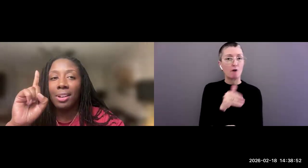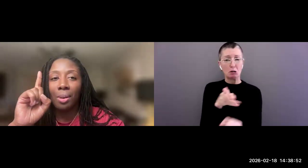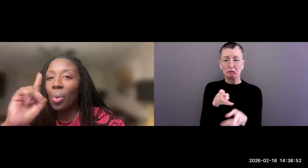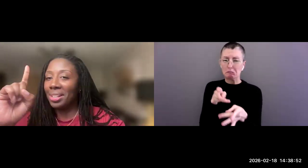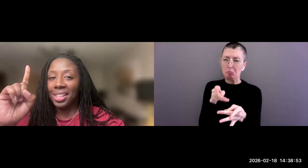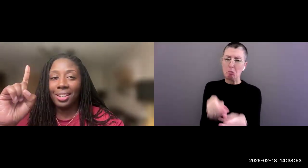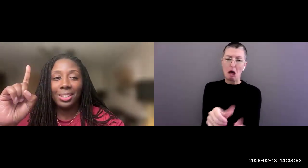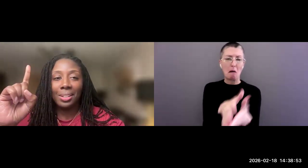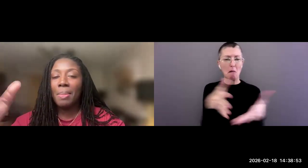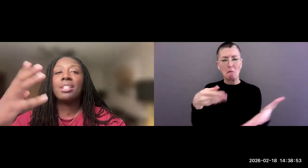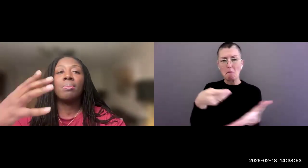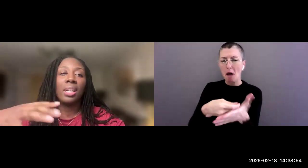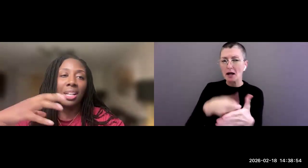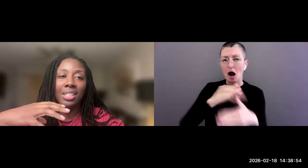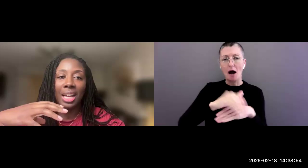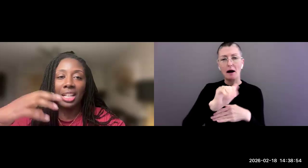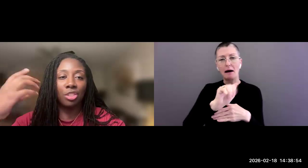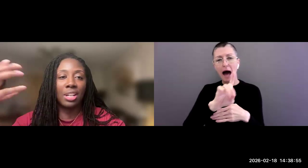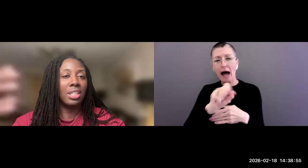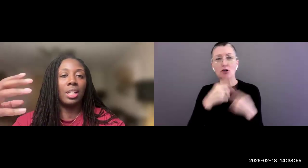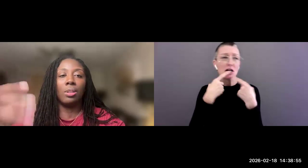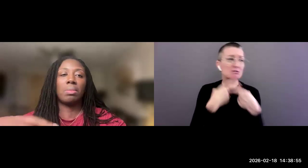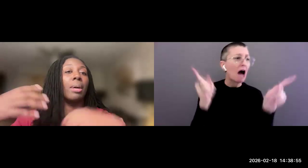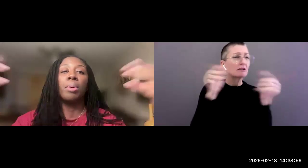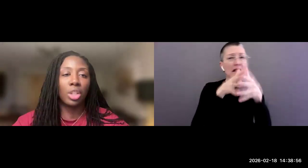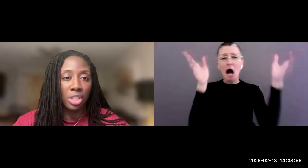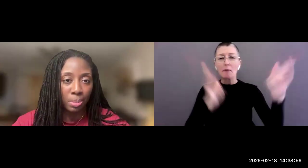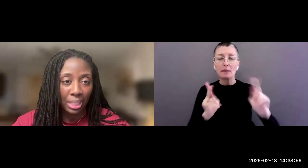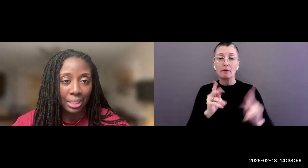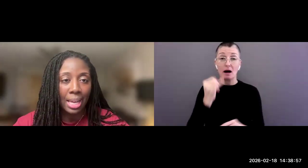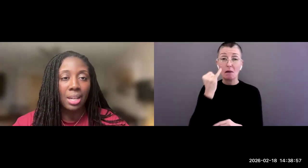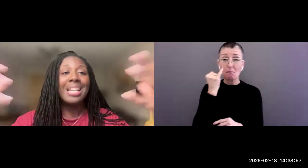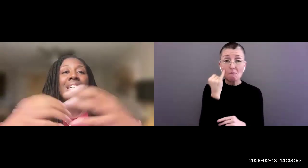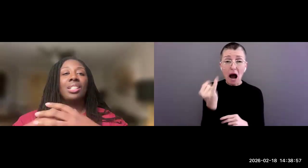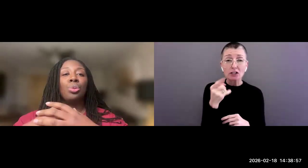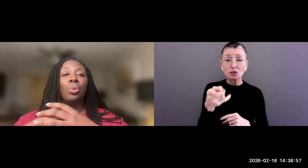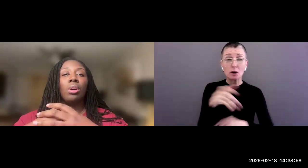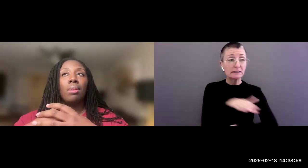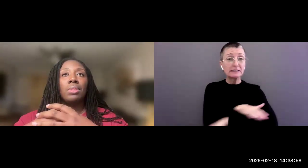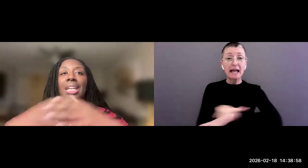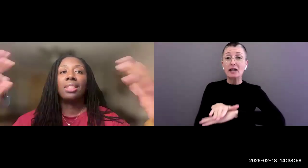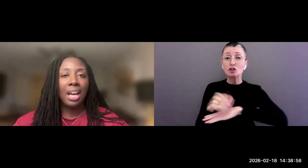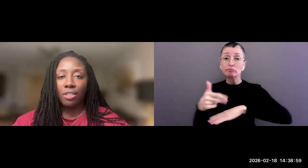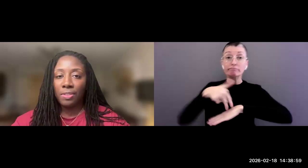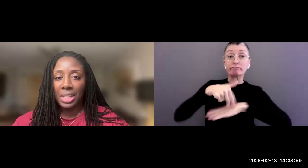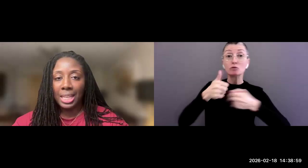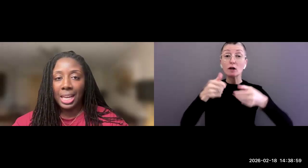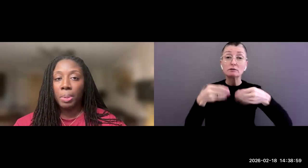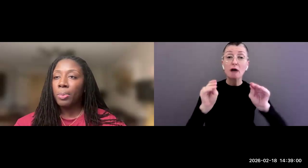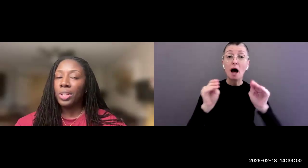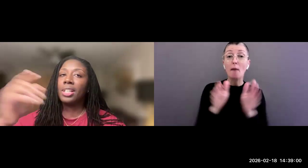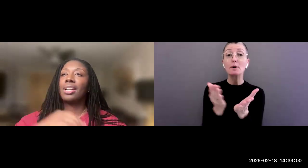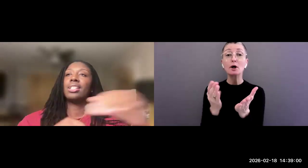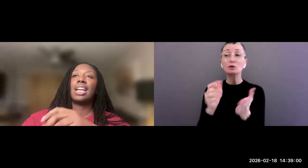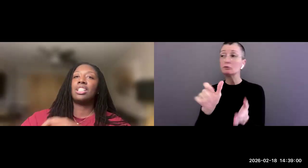you have one sale. Imagine being on a stage trying to sell like a book or something like that to 10,000,